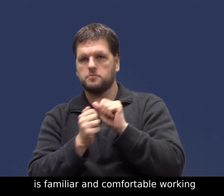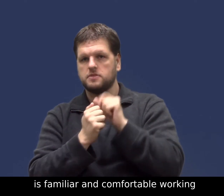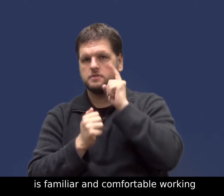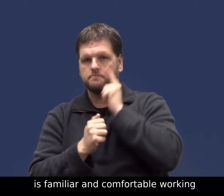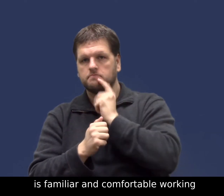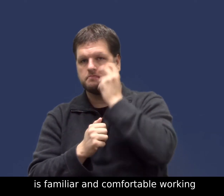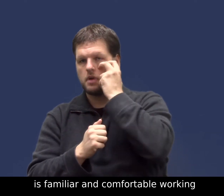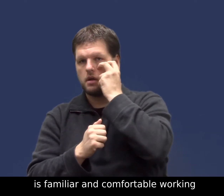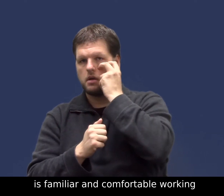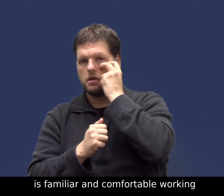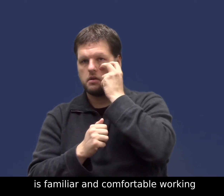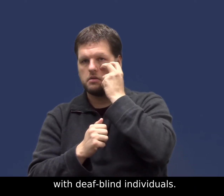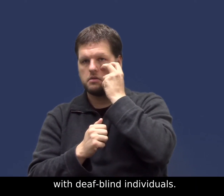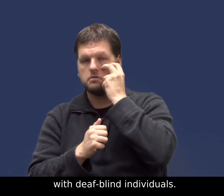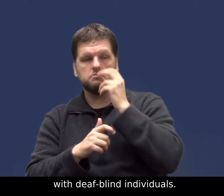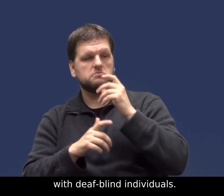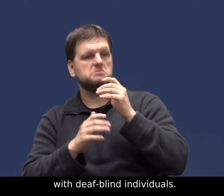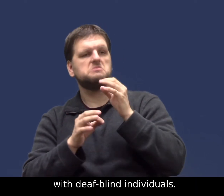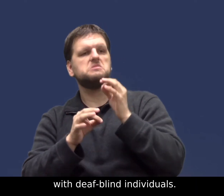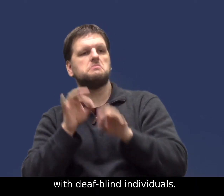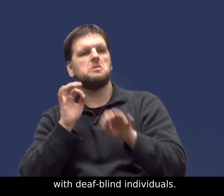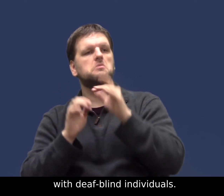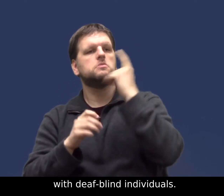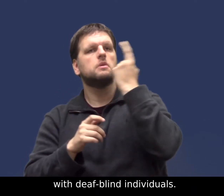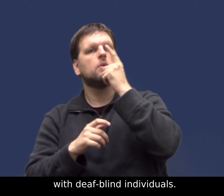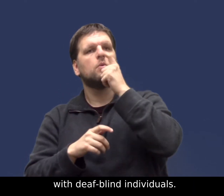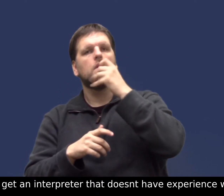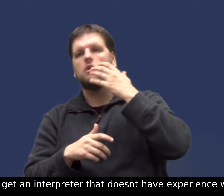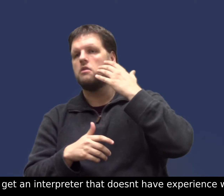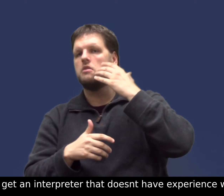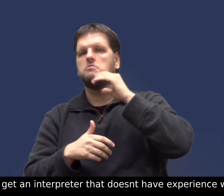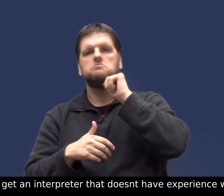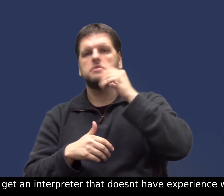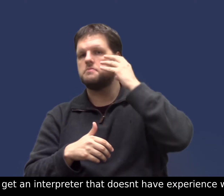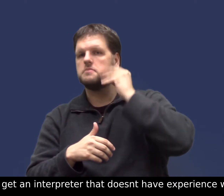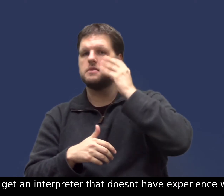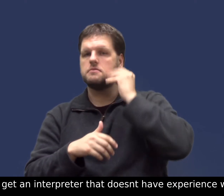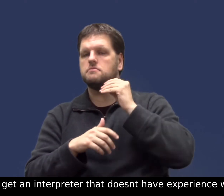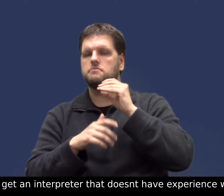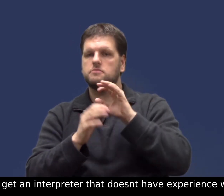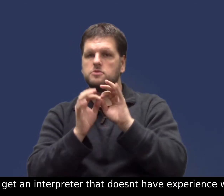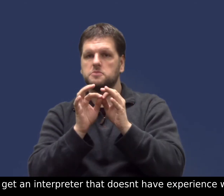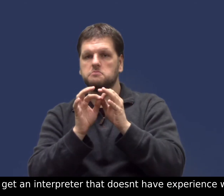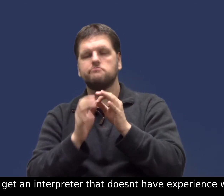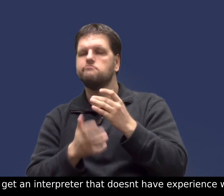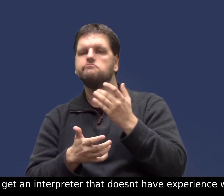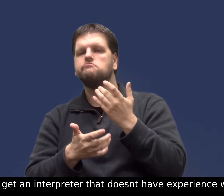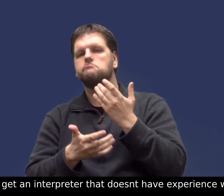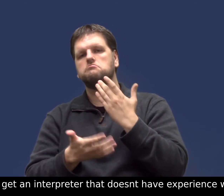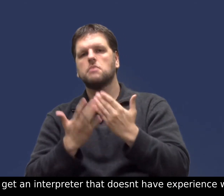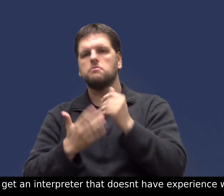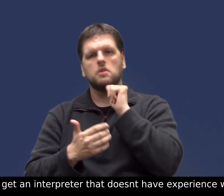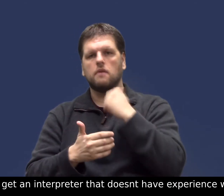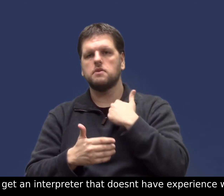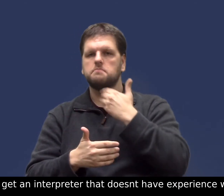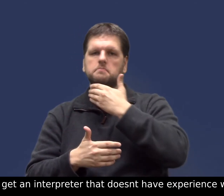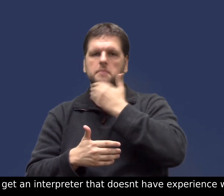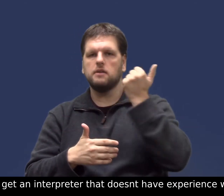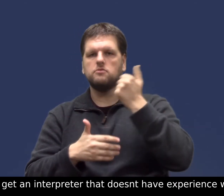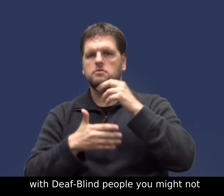and comfortable working with deafblind individuals. If you get an interpreter that doesn't have experience working with